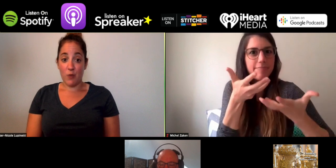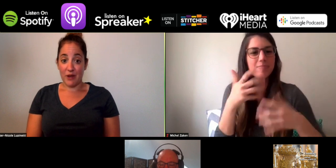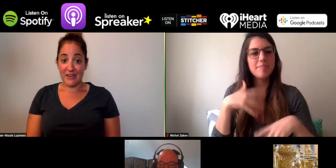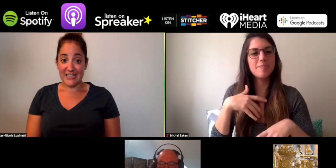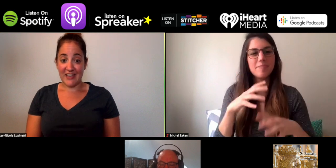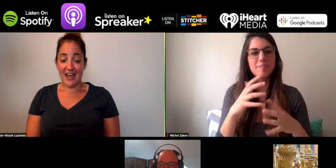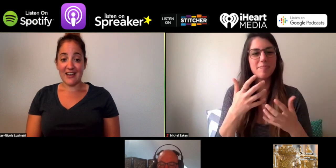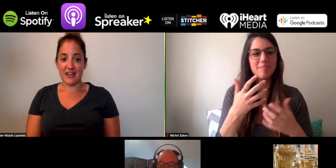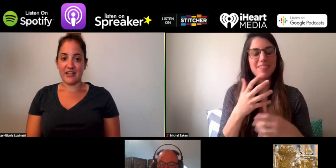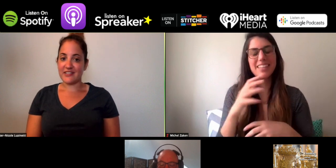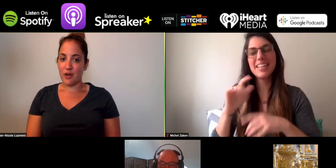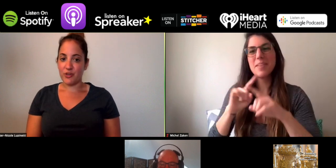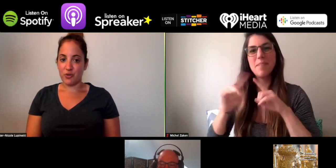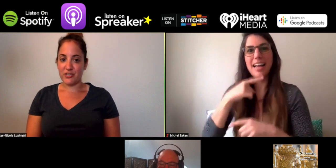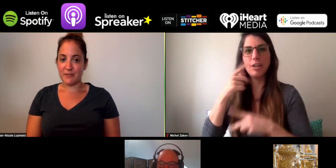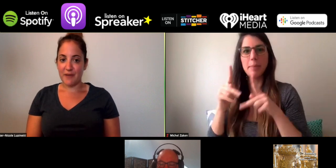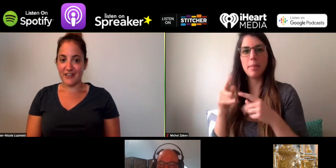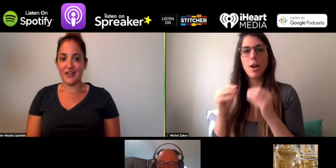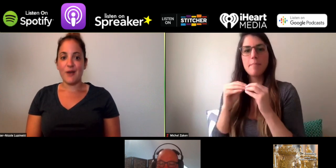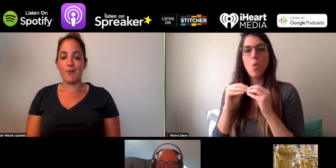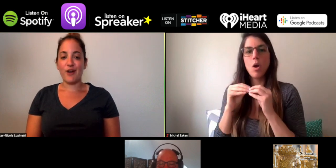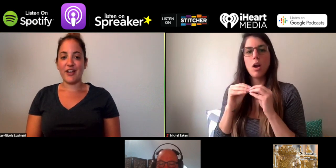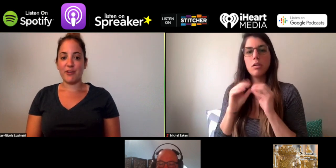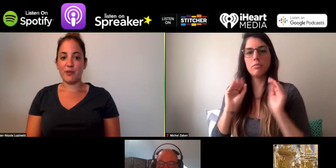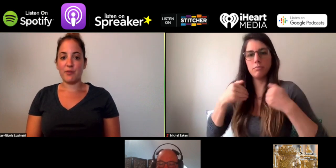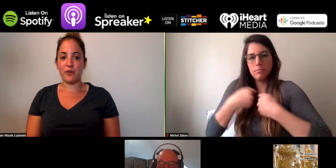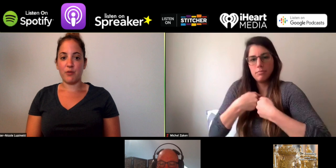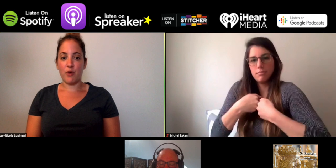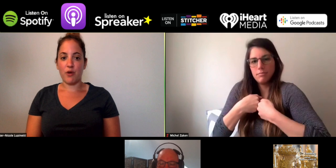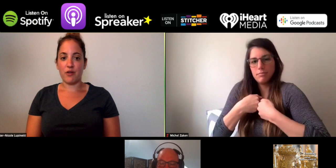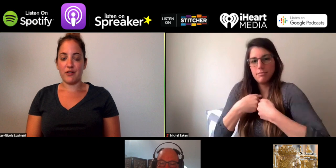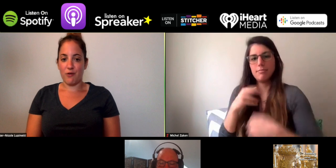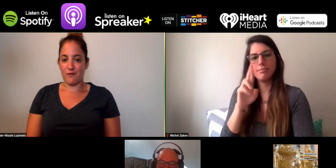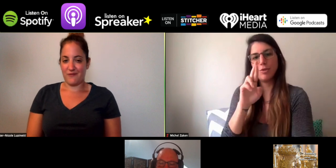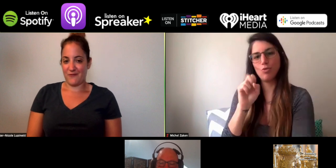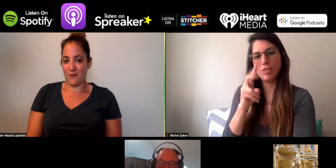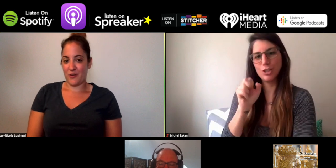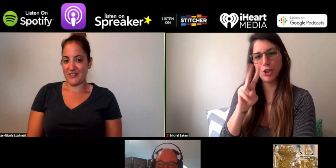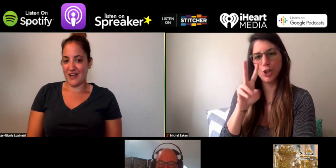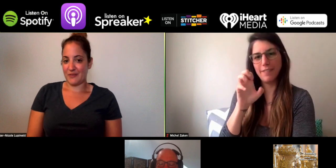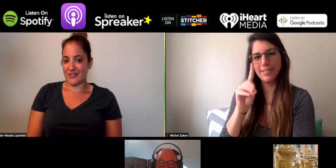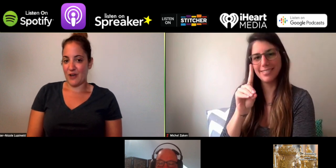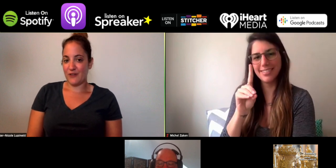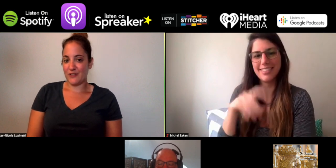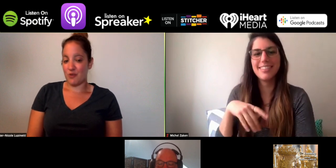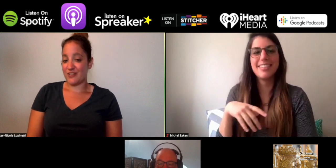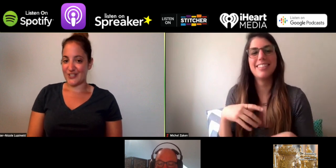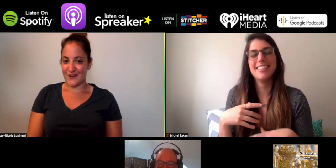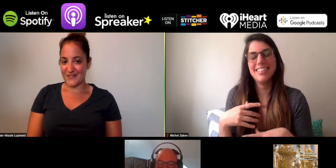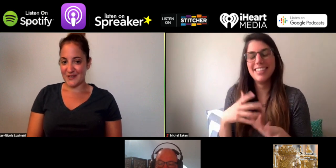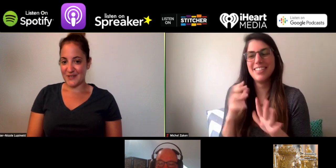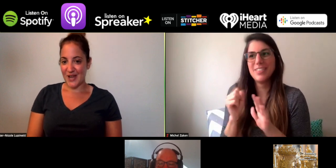we want to maintain that eye contact. That's how we show respect. But hearing people are more, you know, focused on themselves and